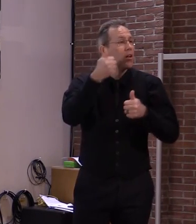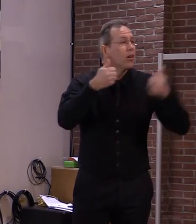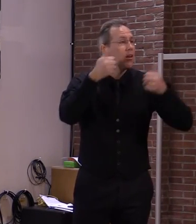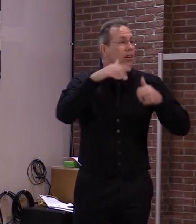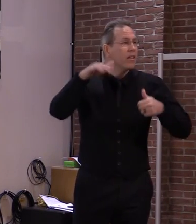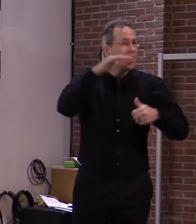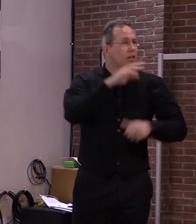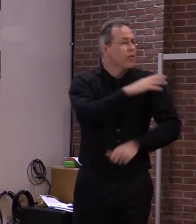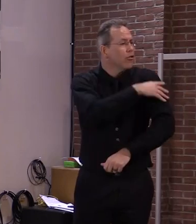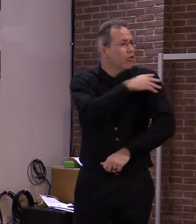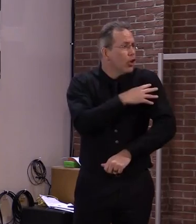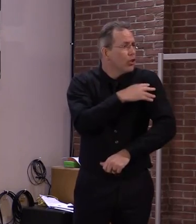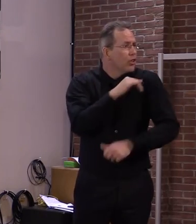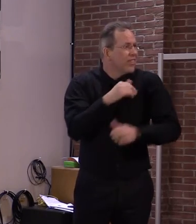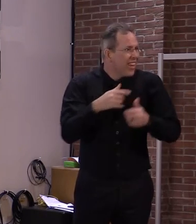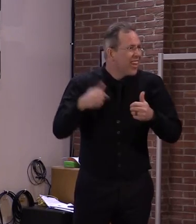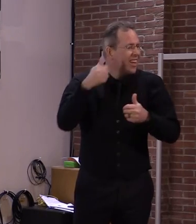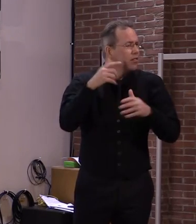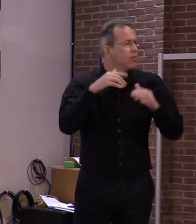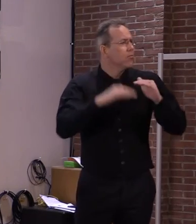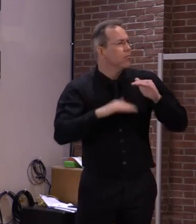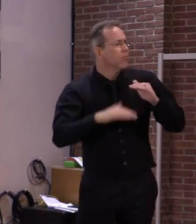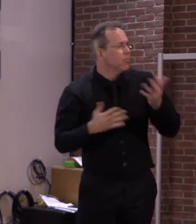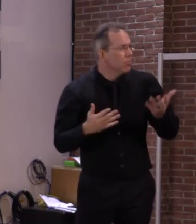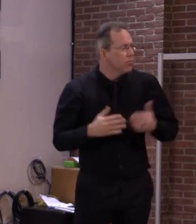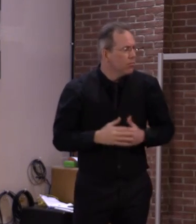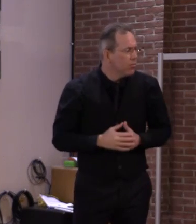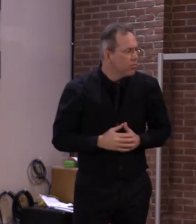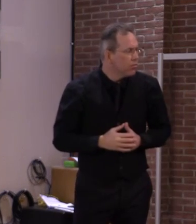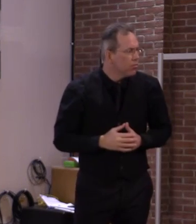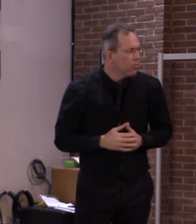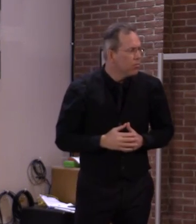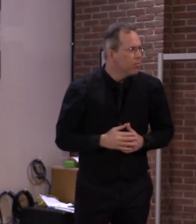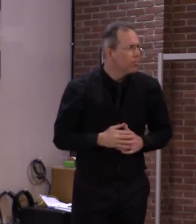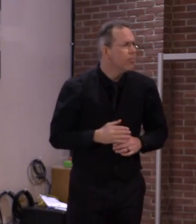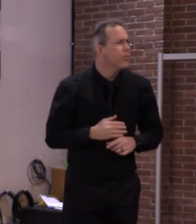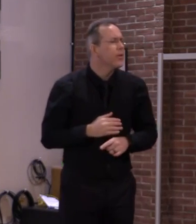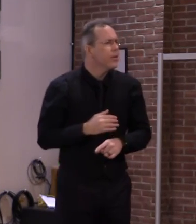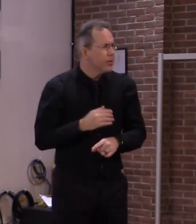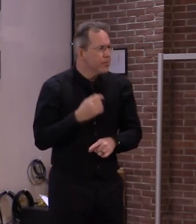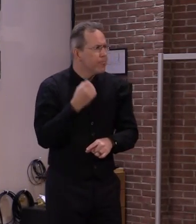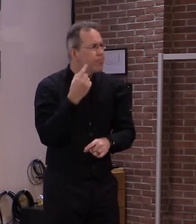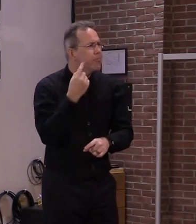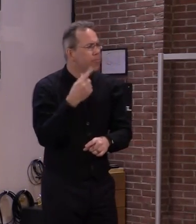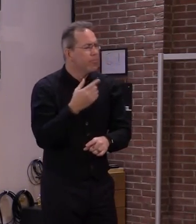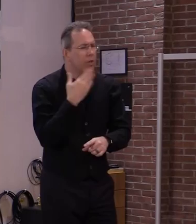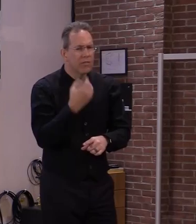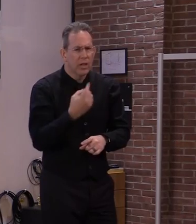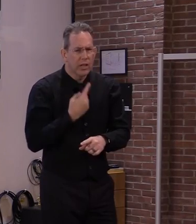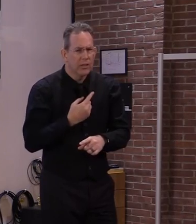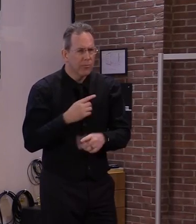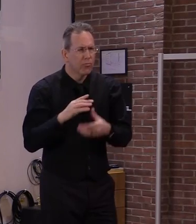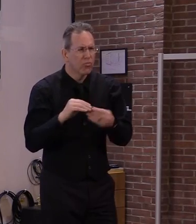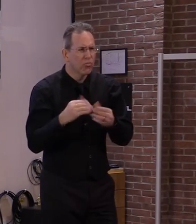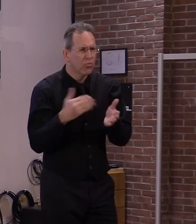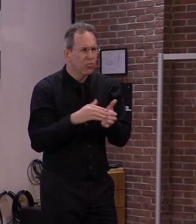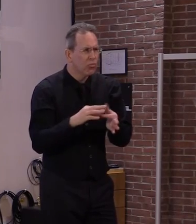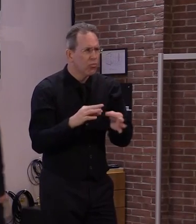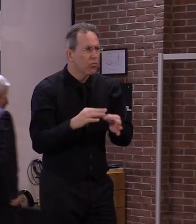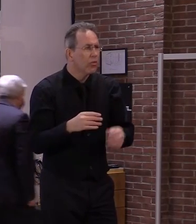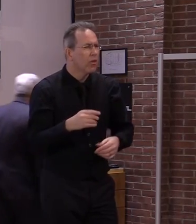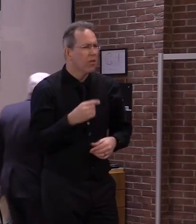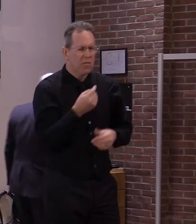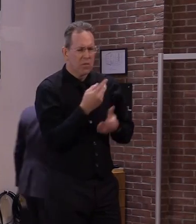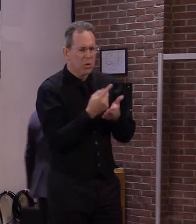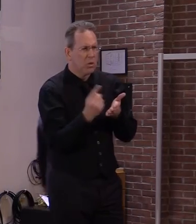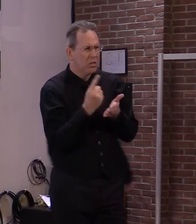Certainly. Thanks for the question, Mike. This is something we dealt with 3 or 4 weeks ago, was brought to our attention. There was a concern, but